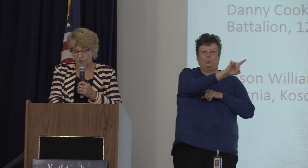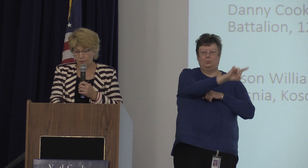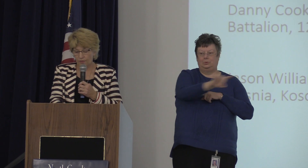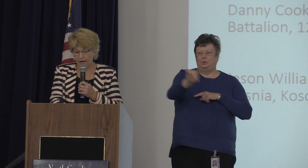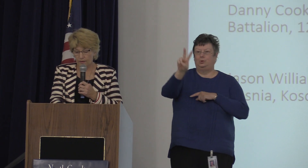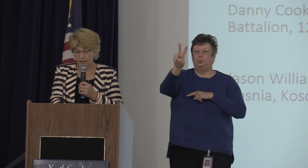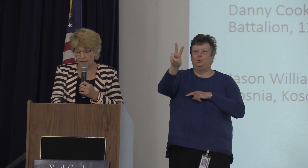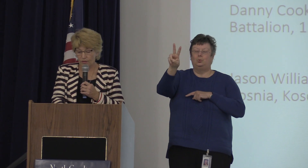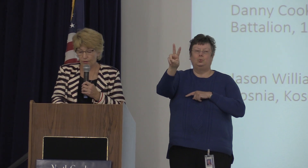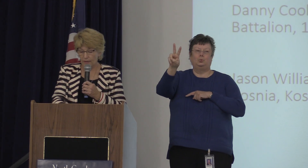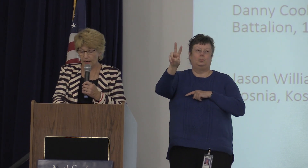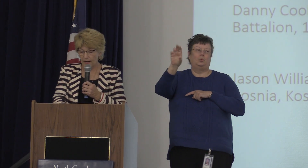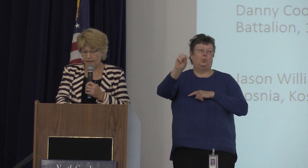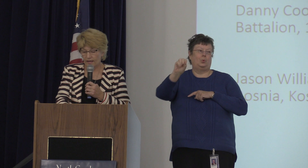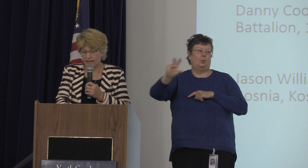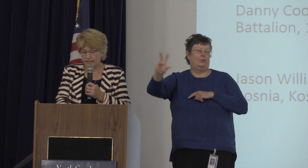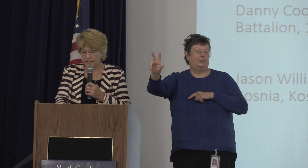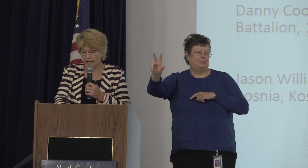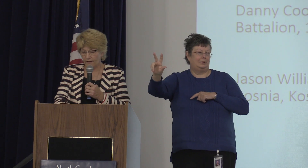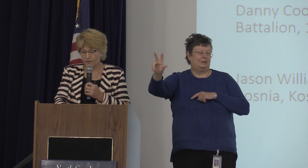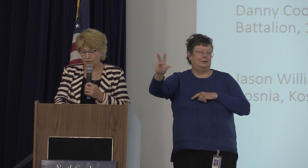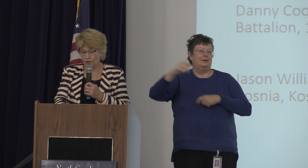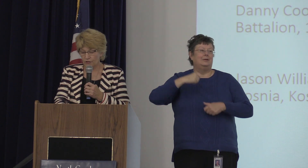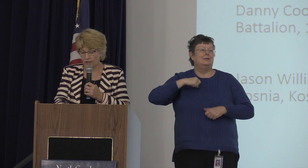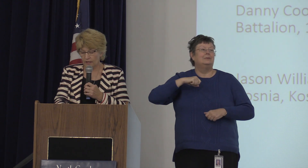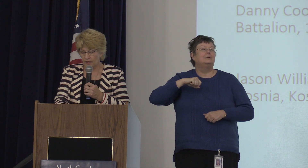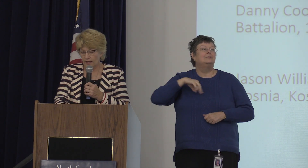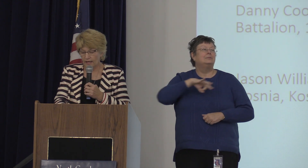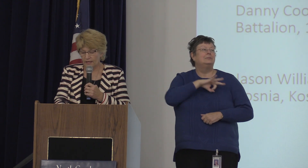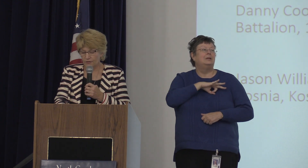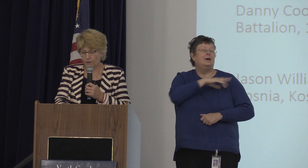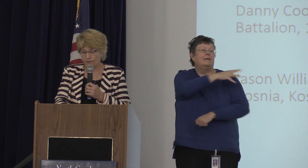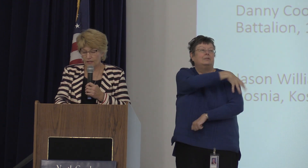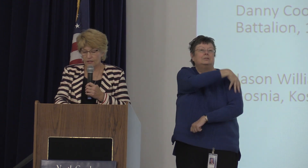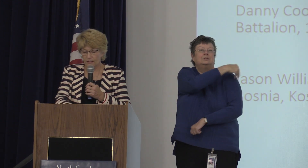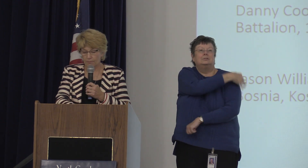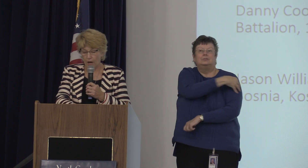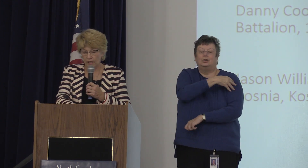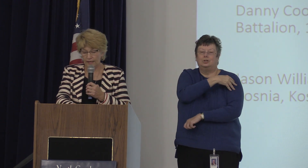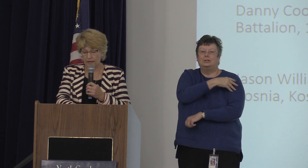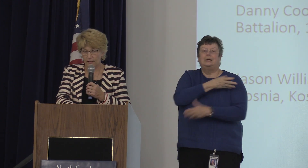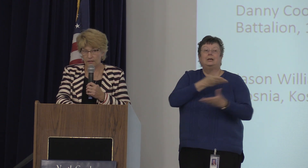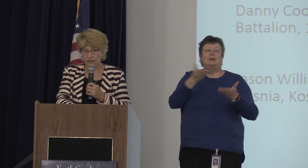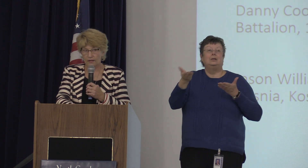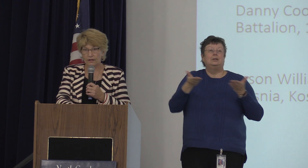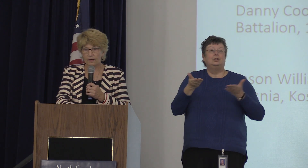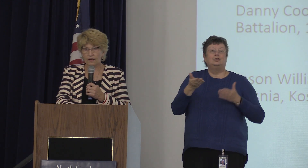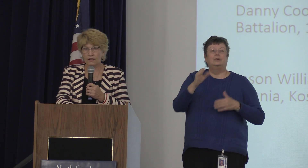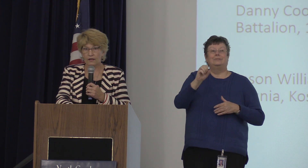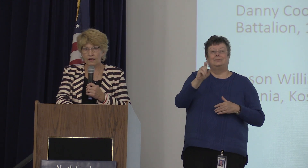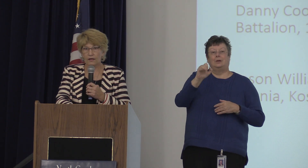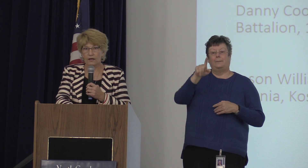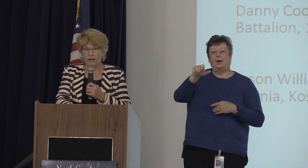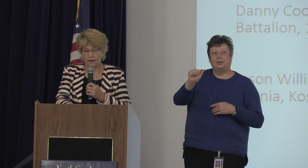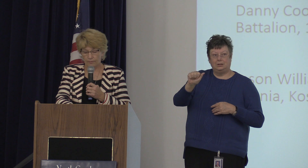1991 to 2003 as a staff sergeant. He served in Somalia,